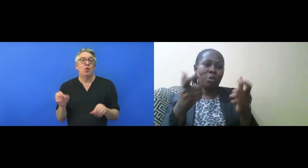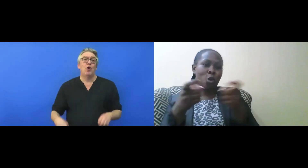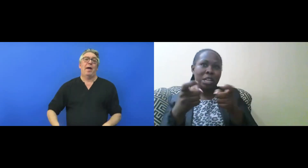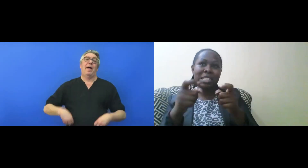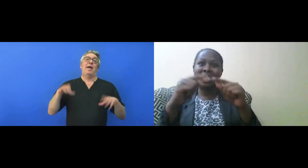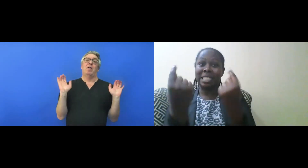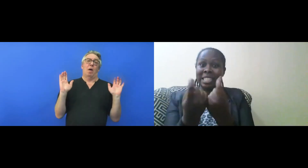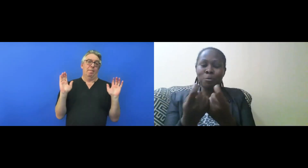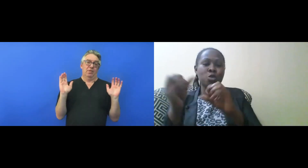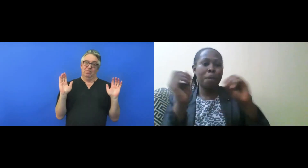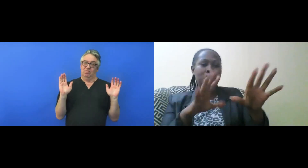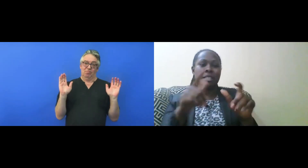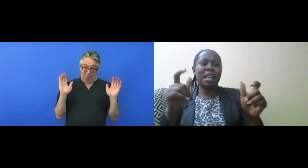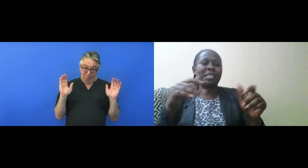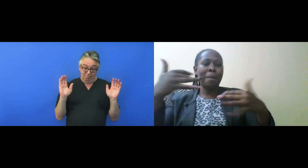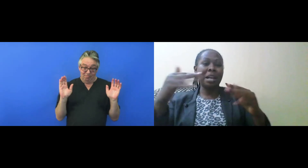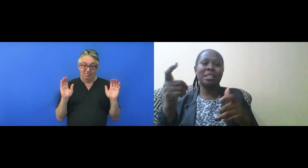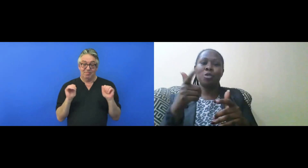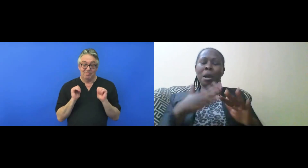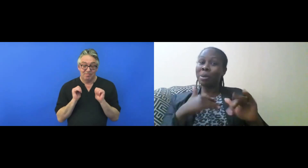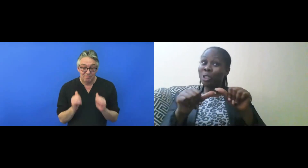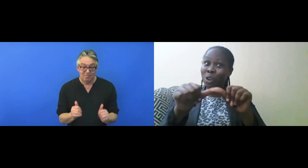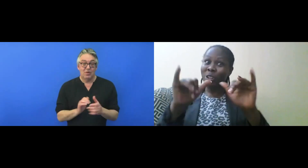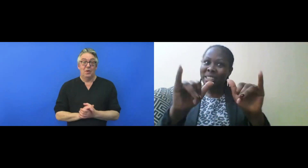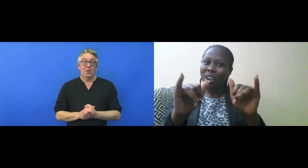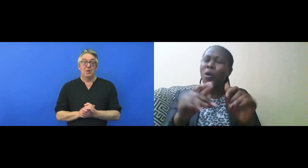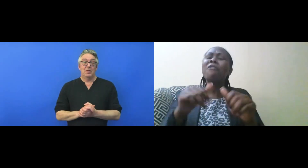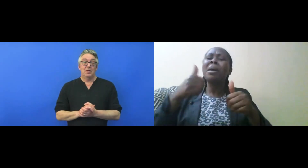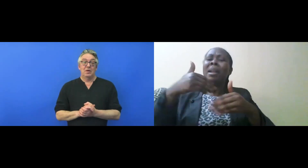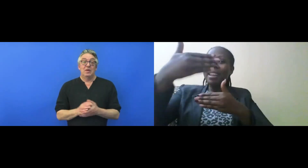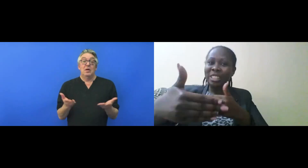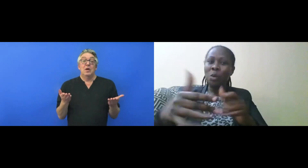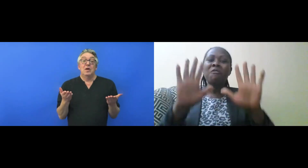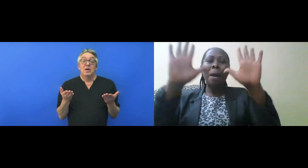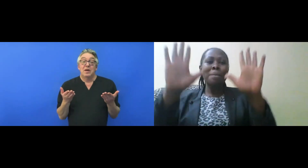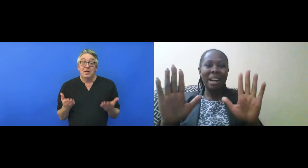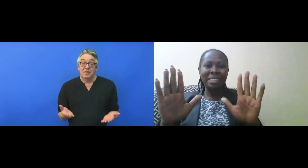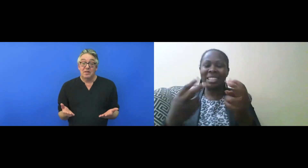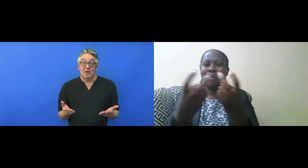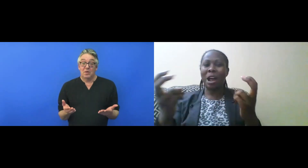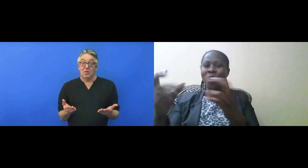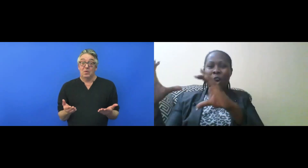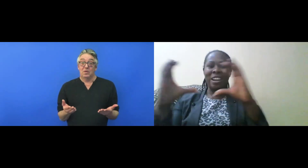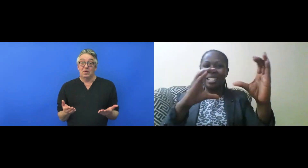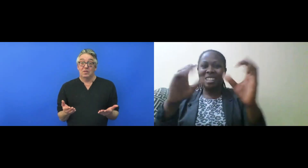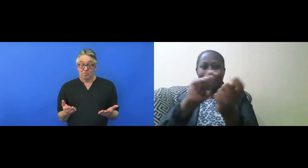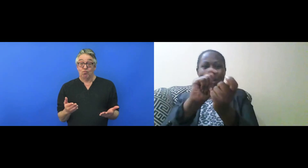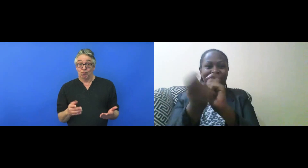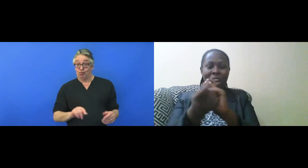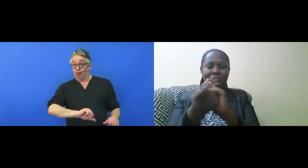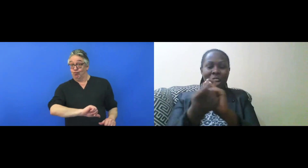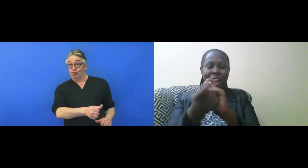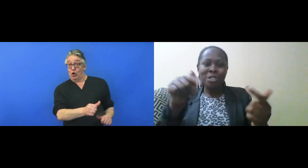us. Now, I will ask the control team to kindly put on the music. That